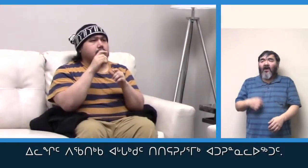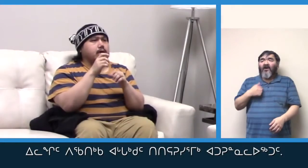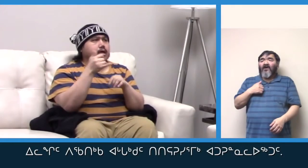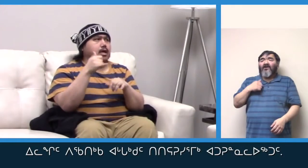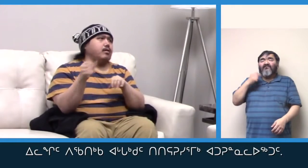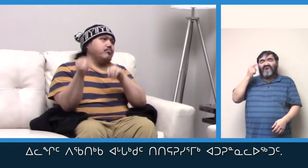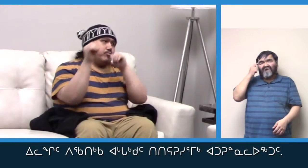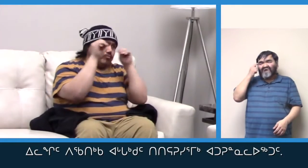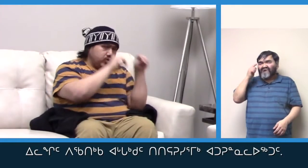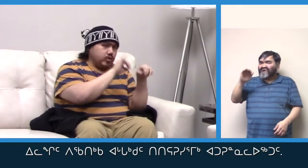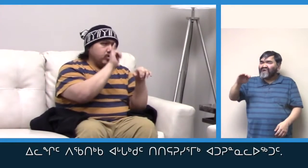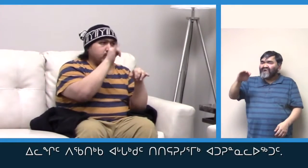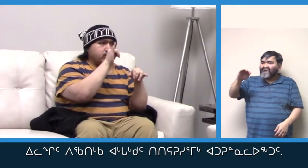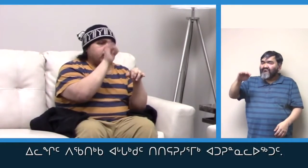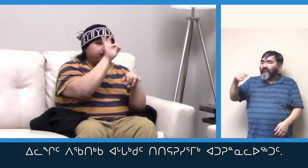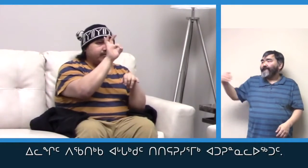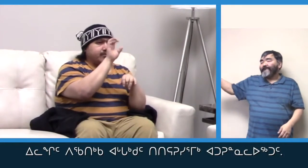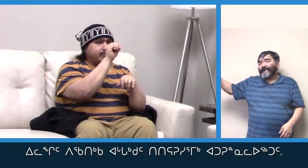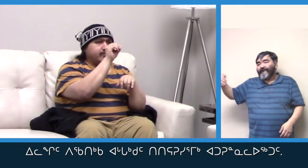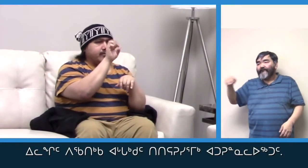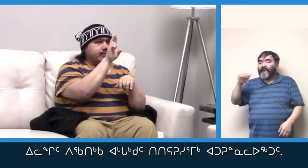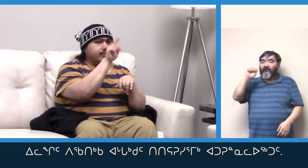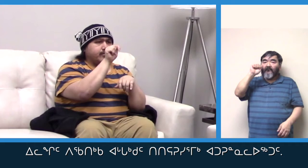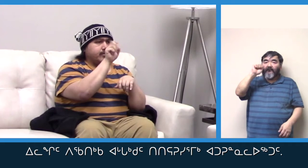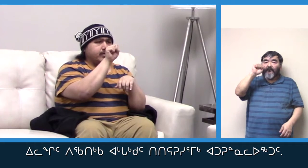Some of my friends could fingerspell.